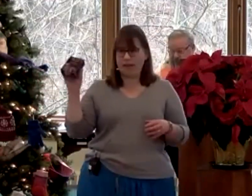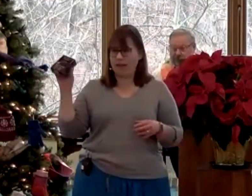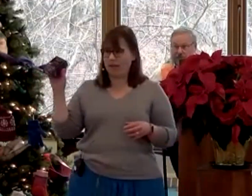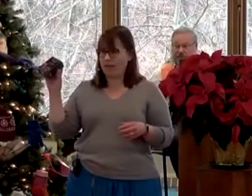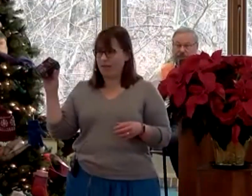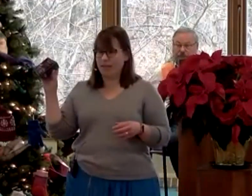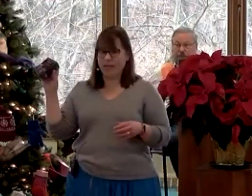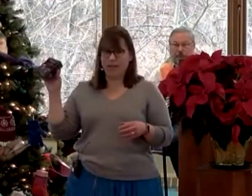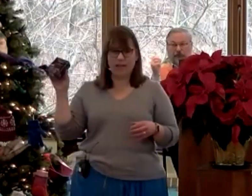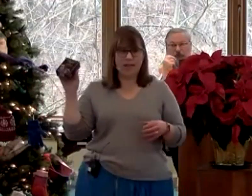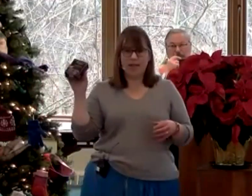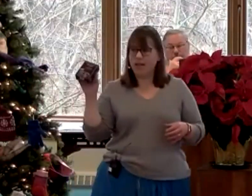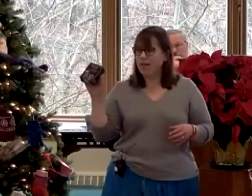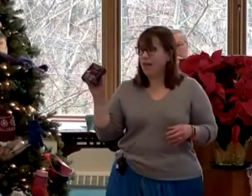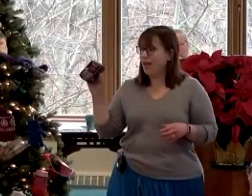Hanukkah candles?